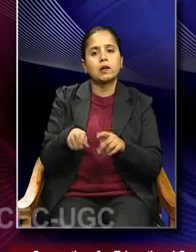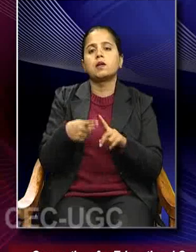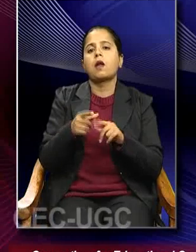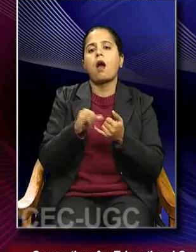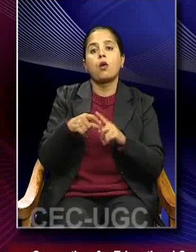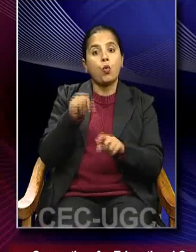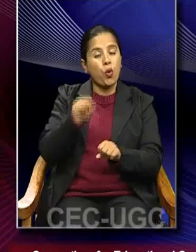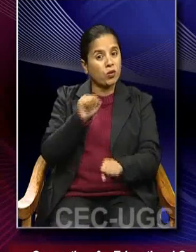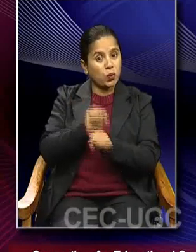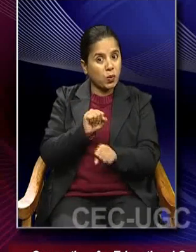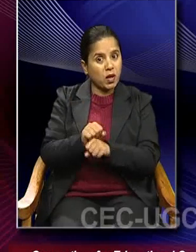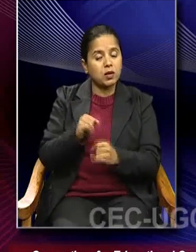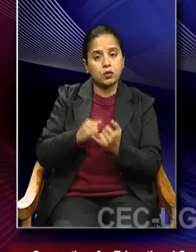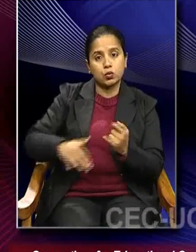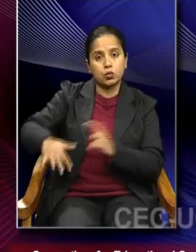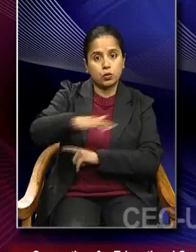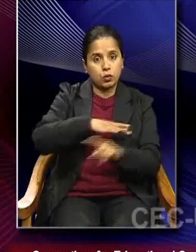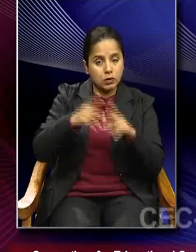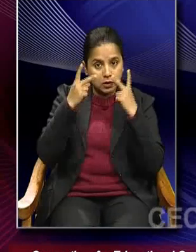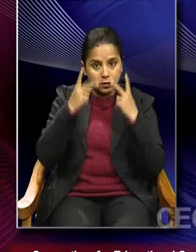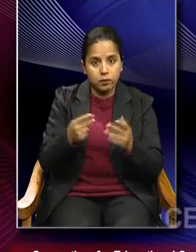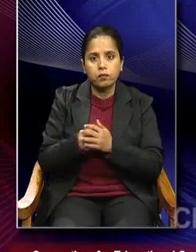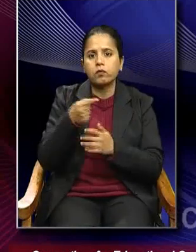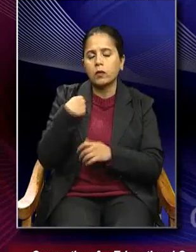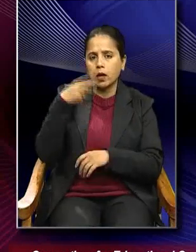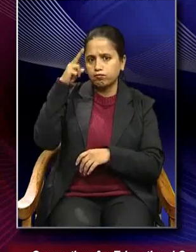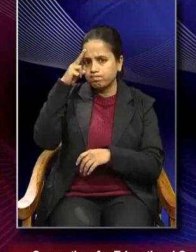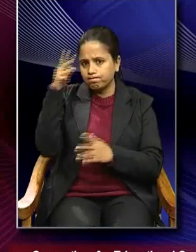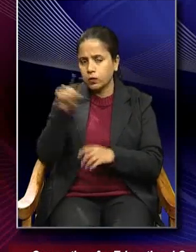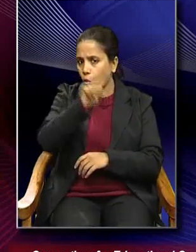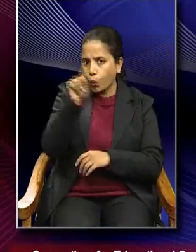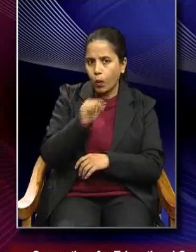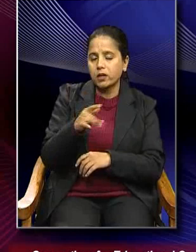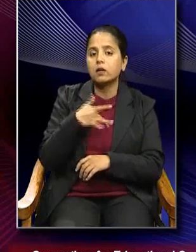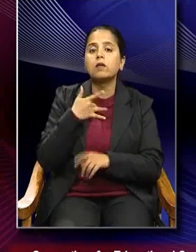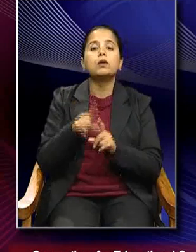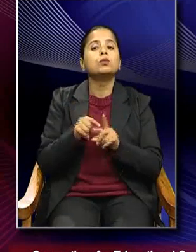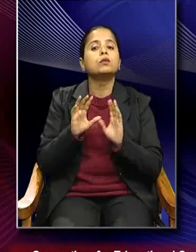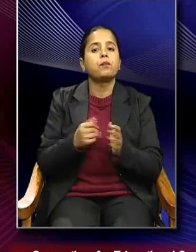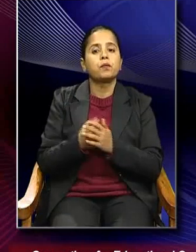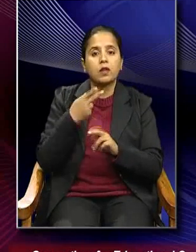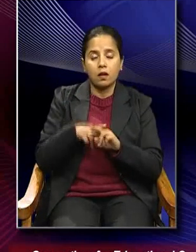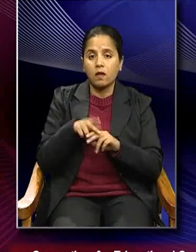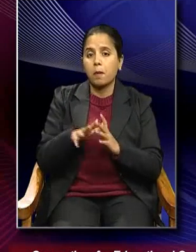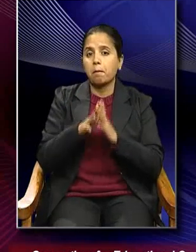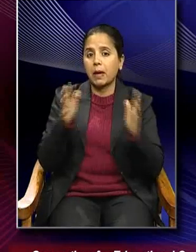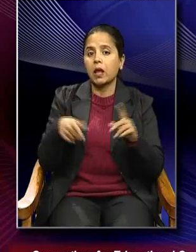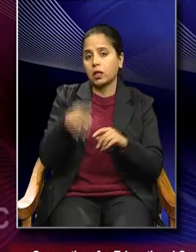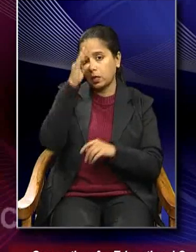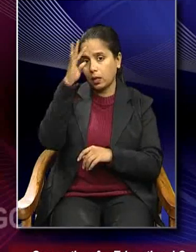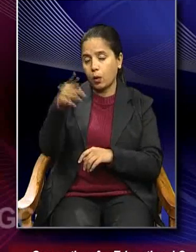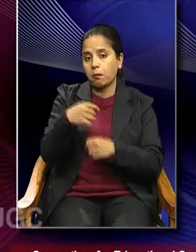of sociology is kind of concerned or questionable. If grand theory